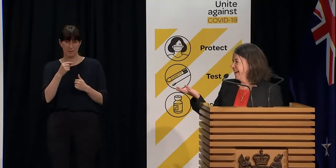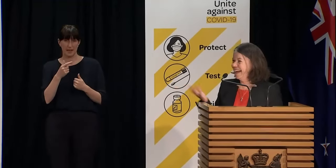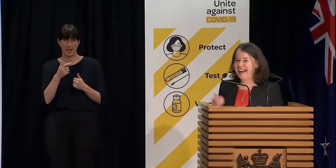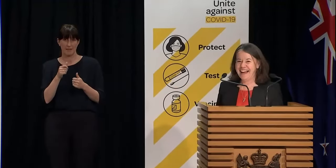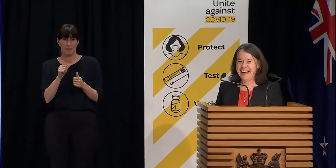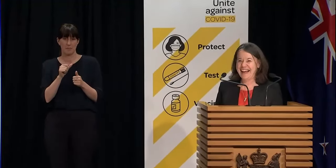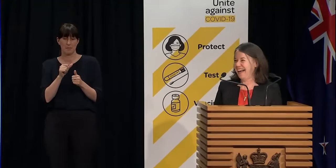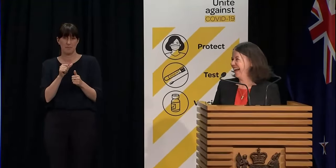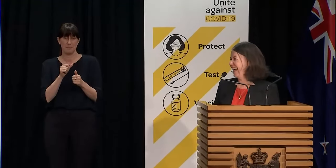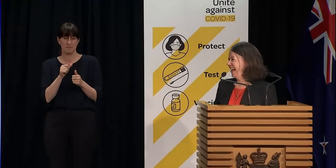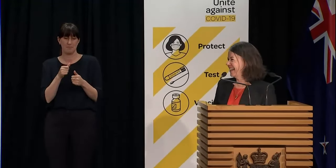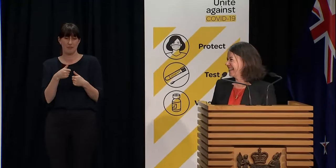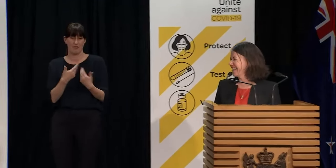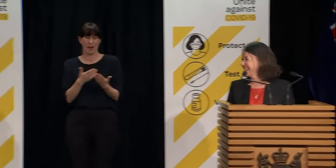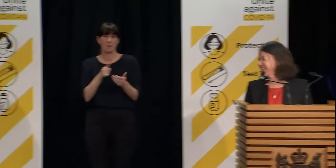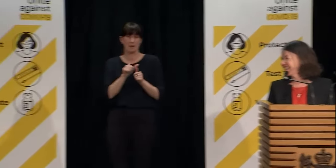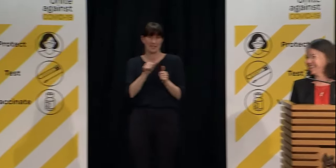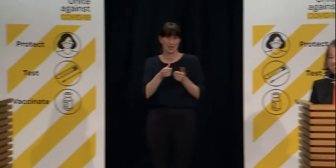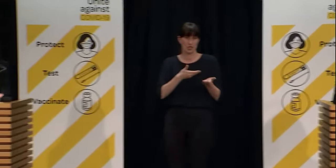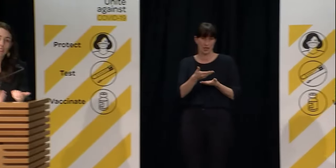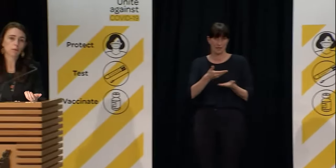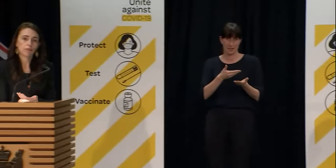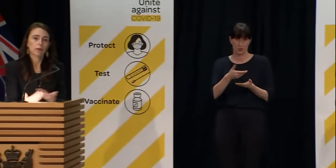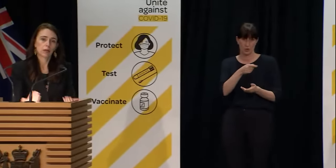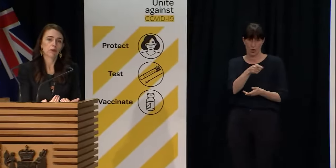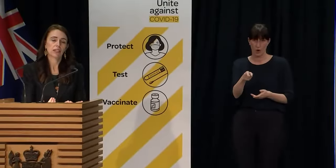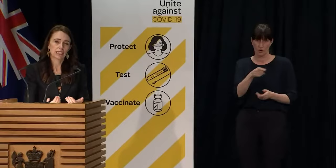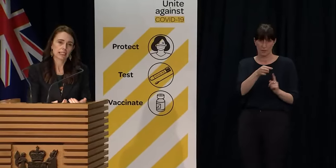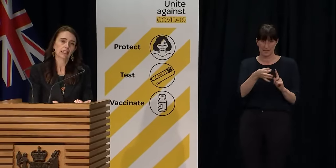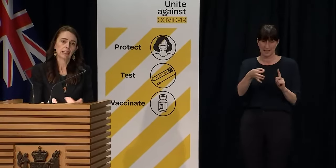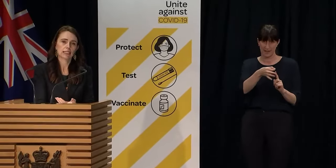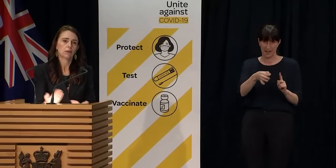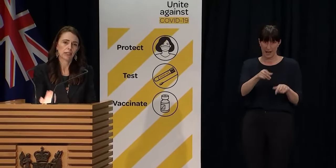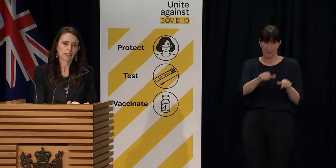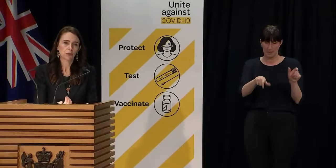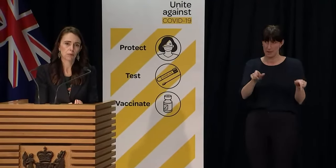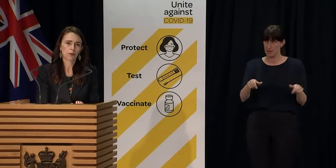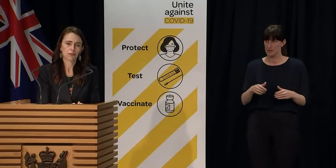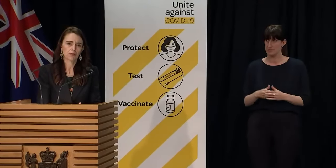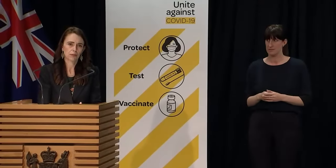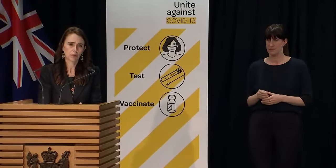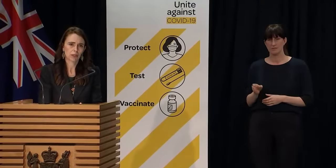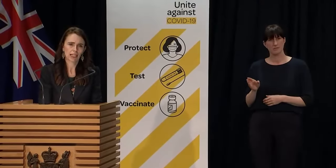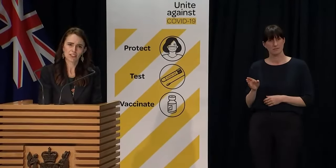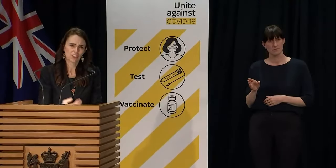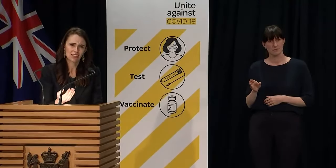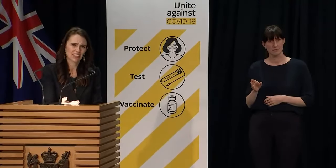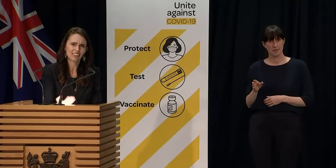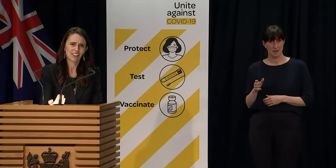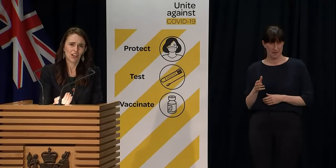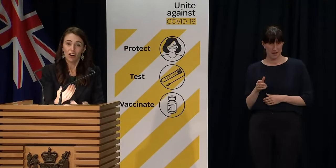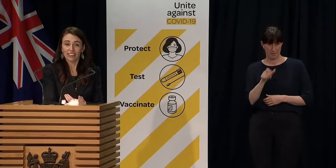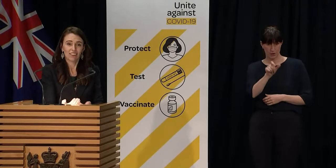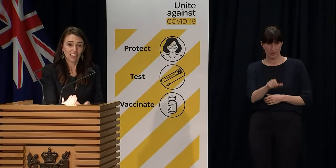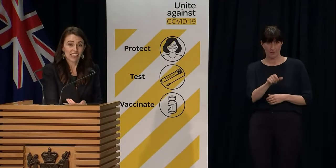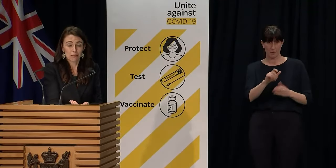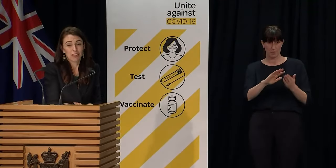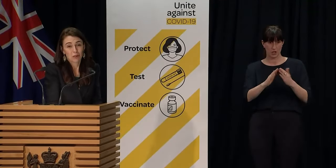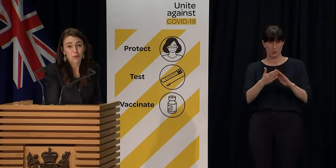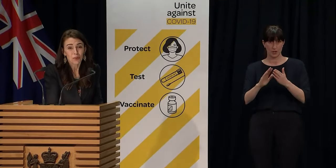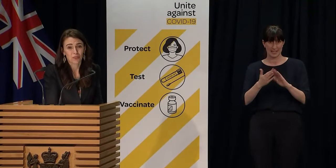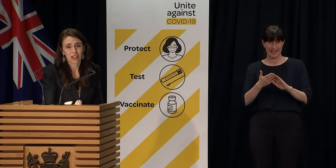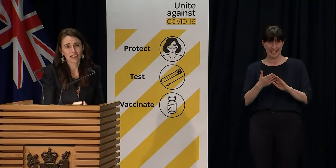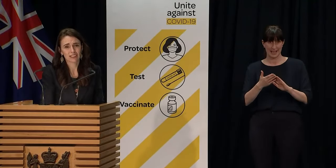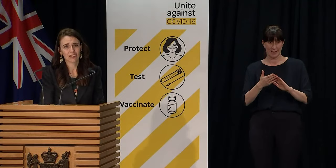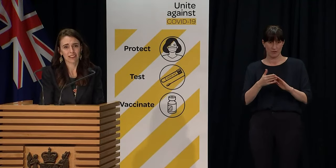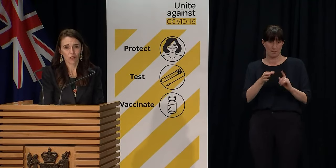I'll let those usual. If someone from the community is telling us that we need to improve communications, then I take them at